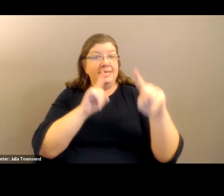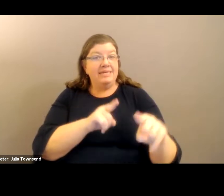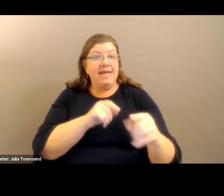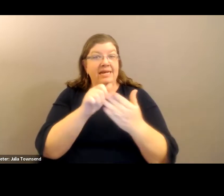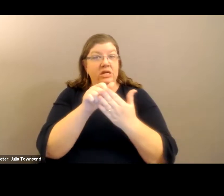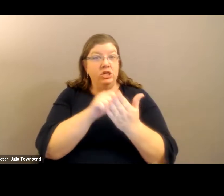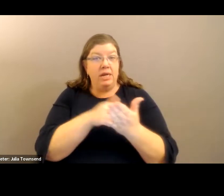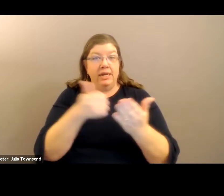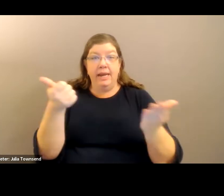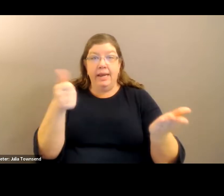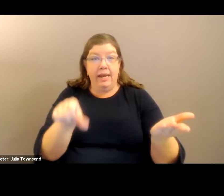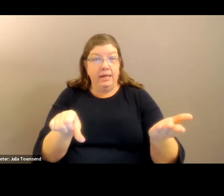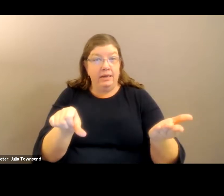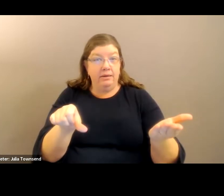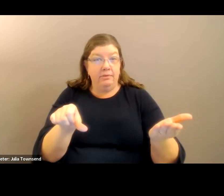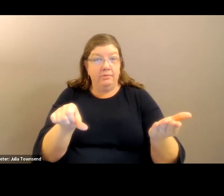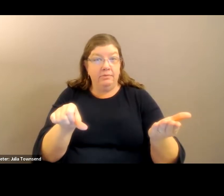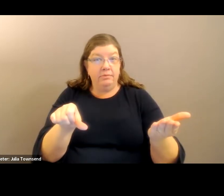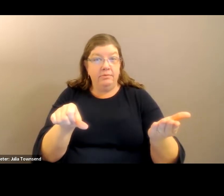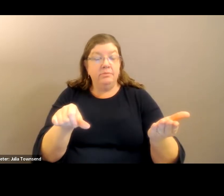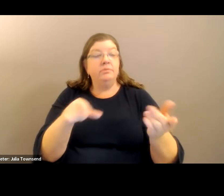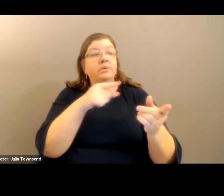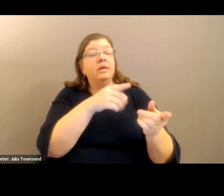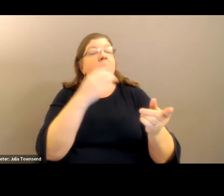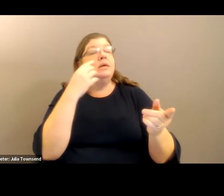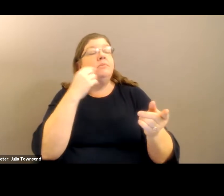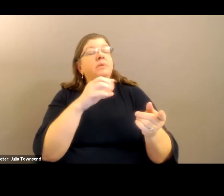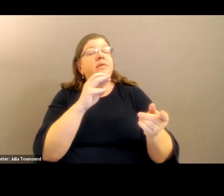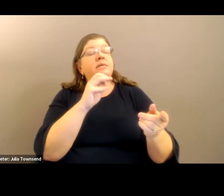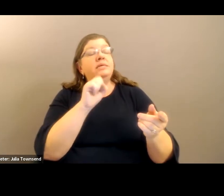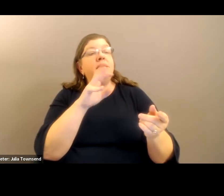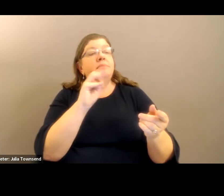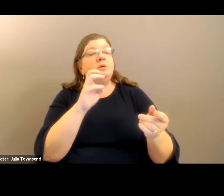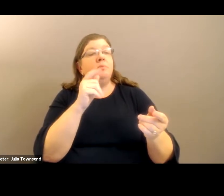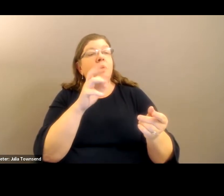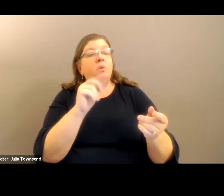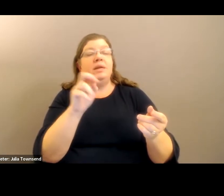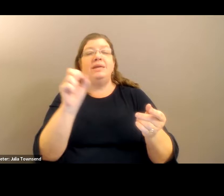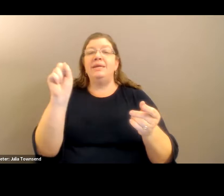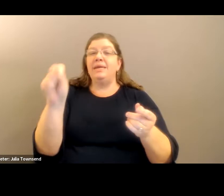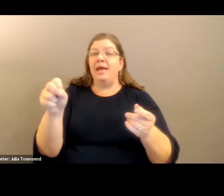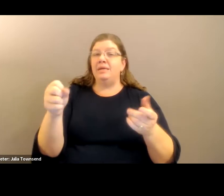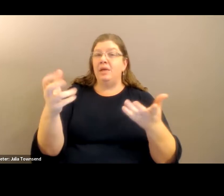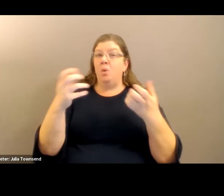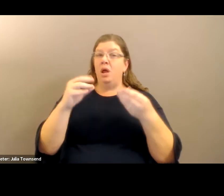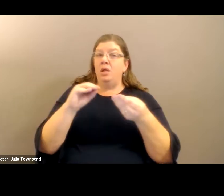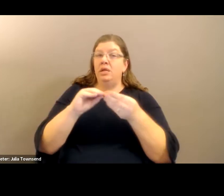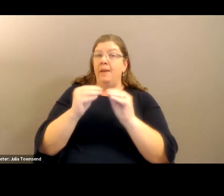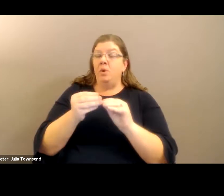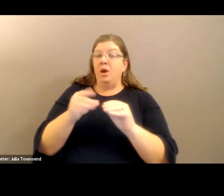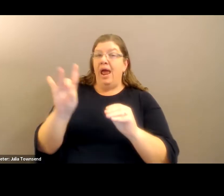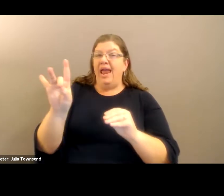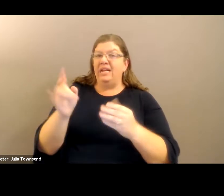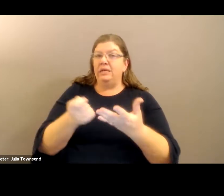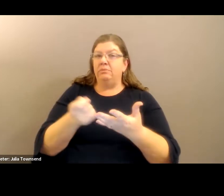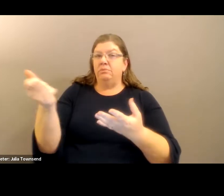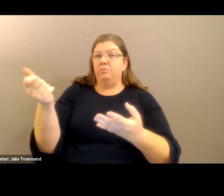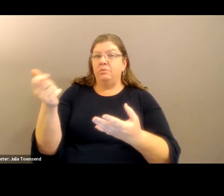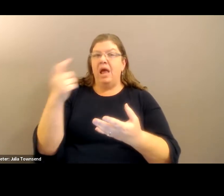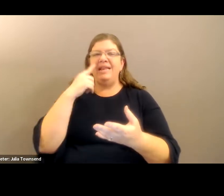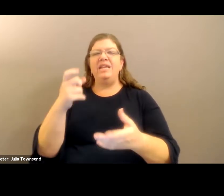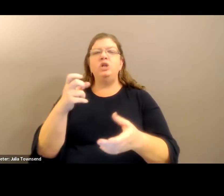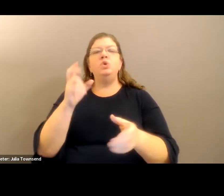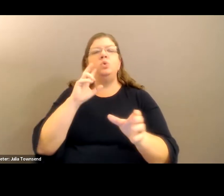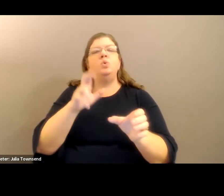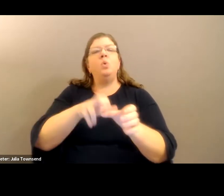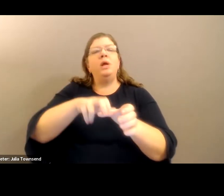items? Oh, Ms. Sims Moten? Yes, I need to, item 8, pull it from, I need to recuse myself